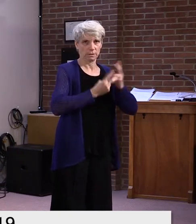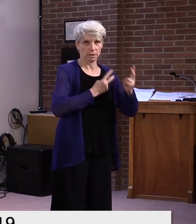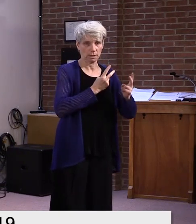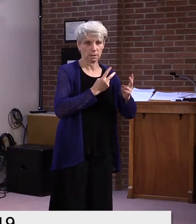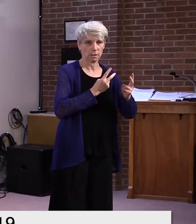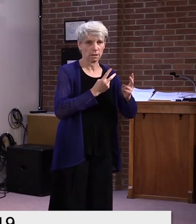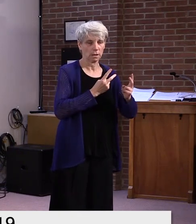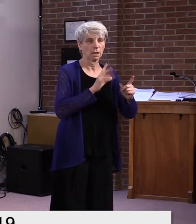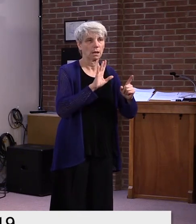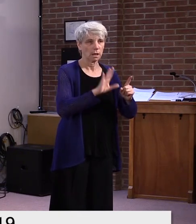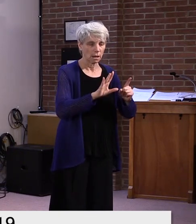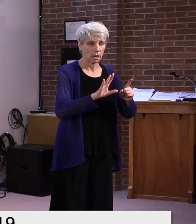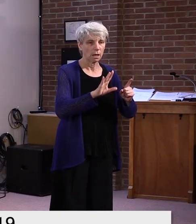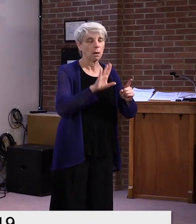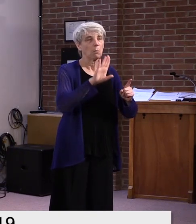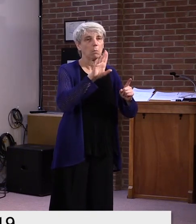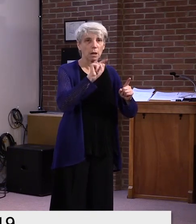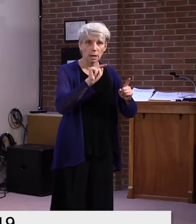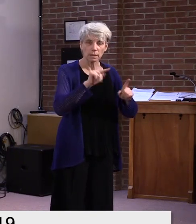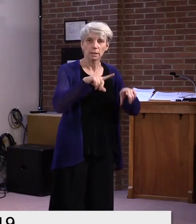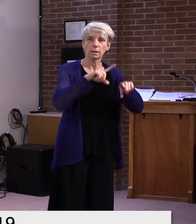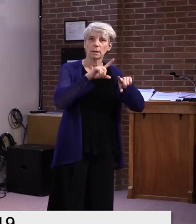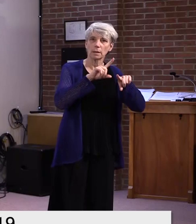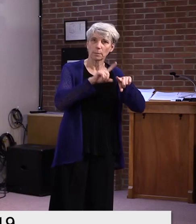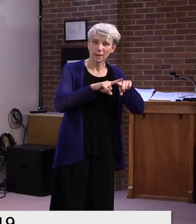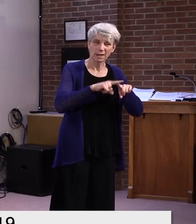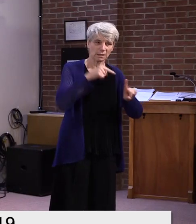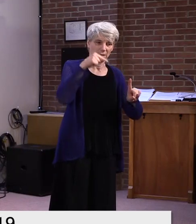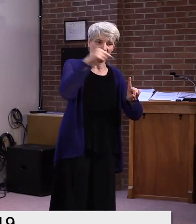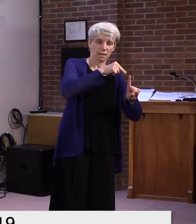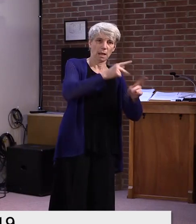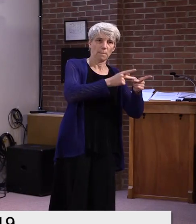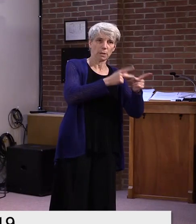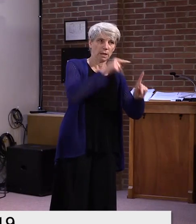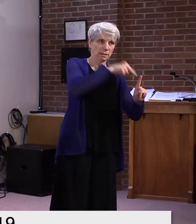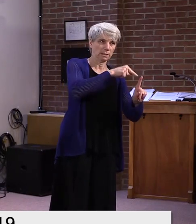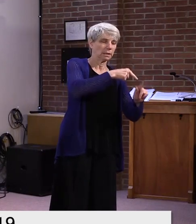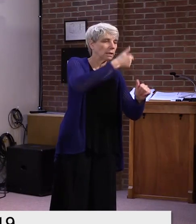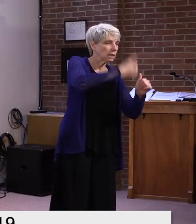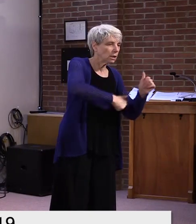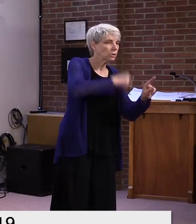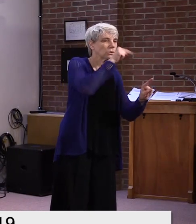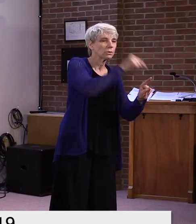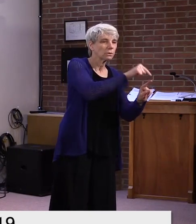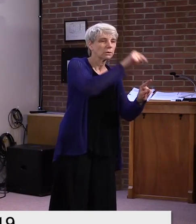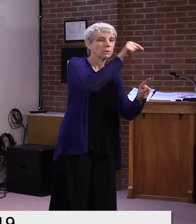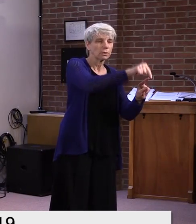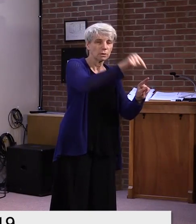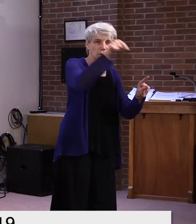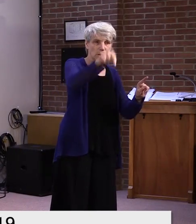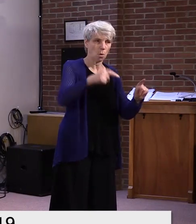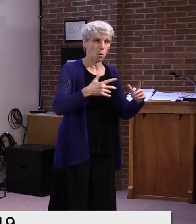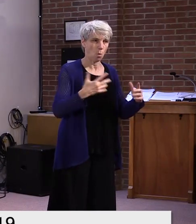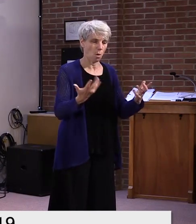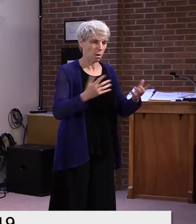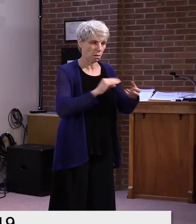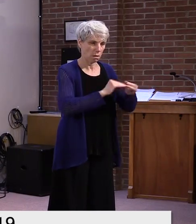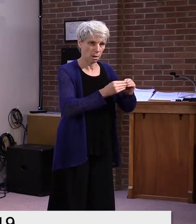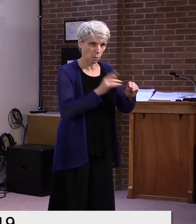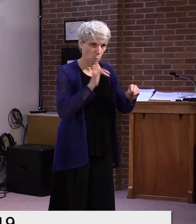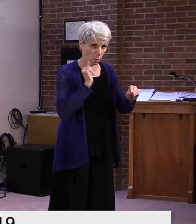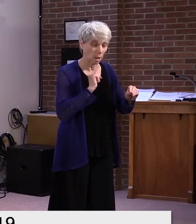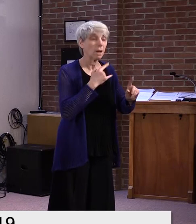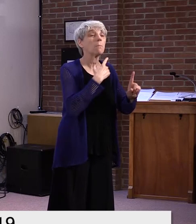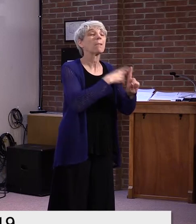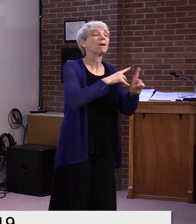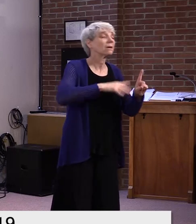prevalence of the virus in the actual long-term care facility and the community at large and associated